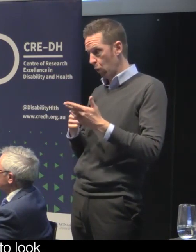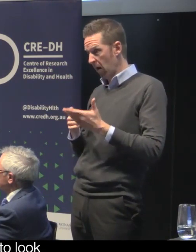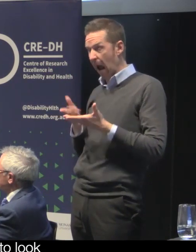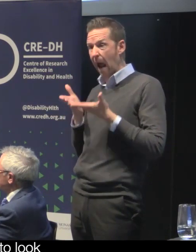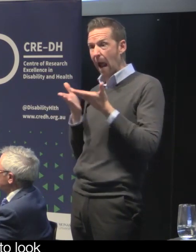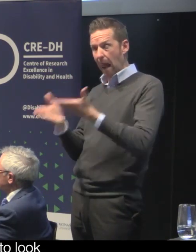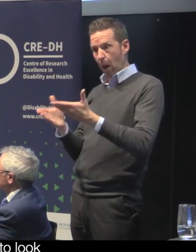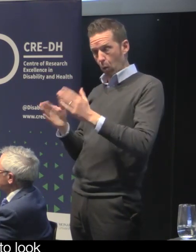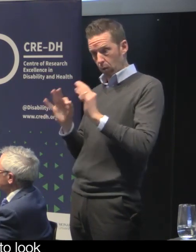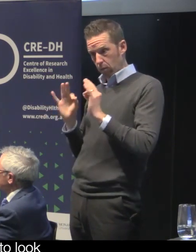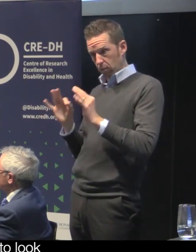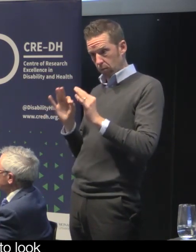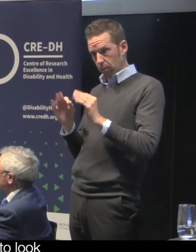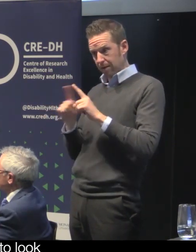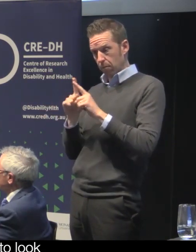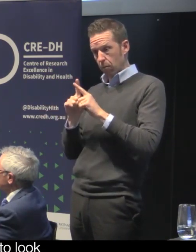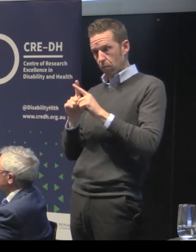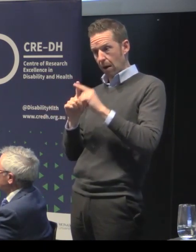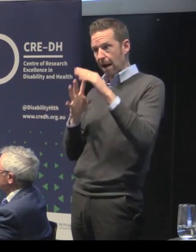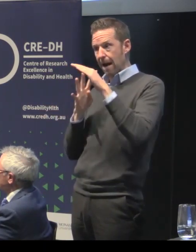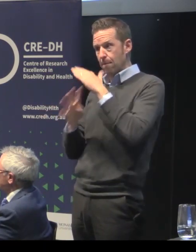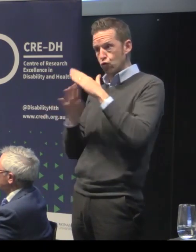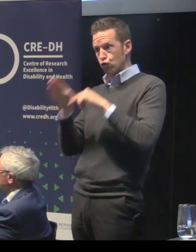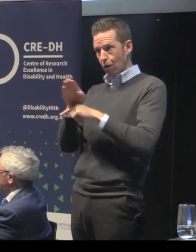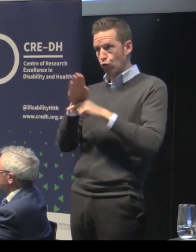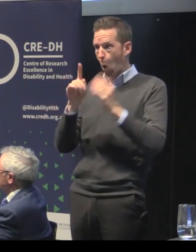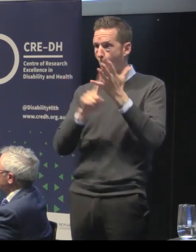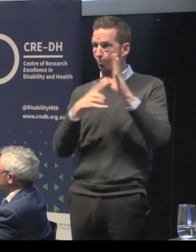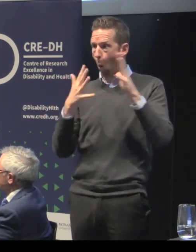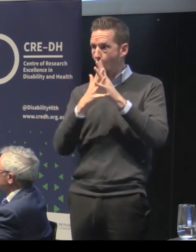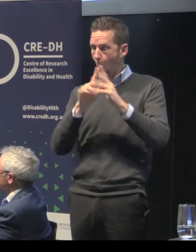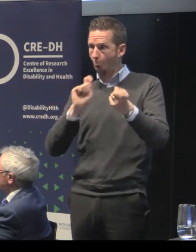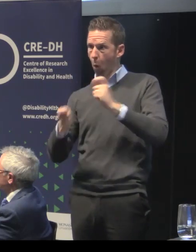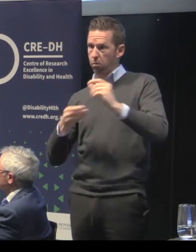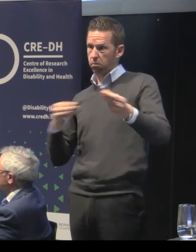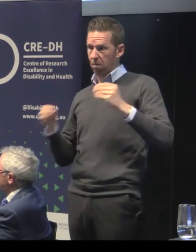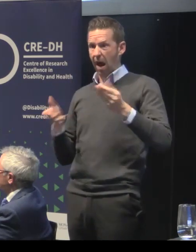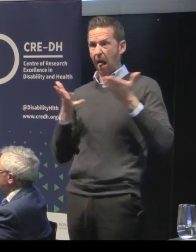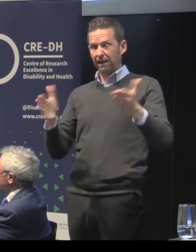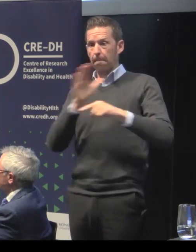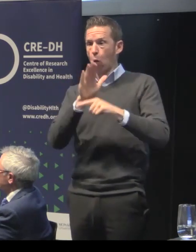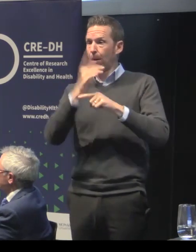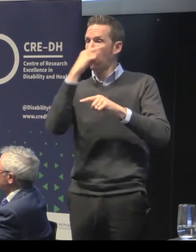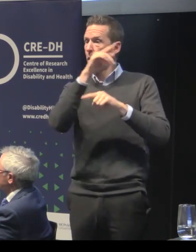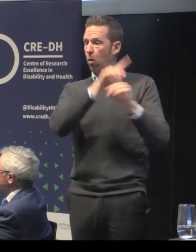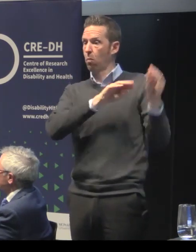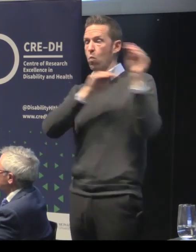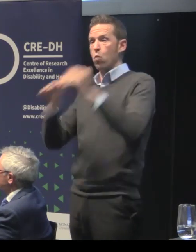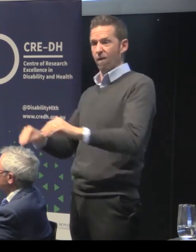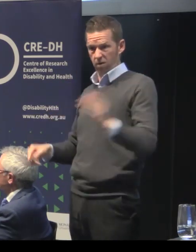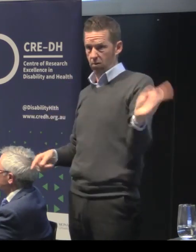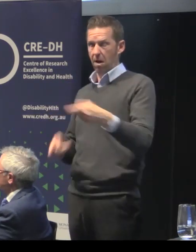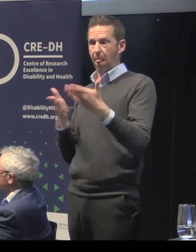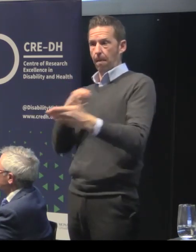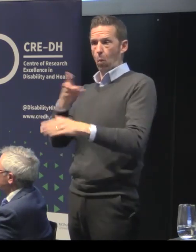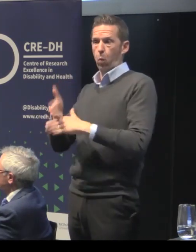immigration laws and say maybe we do need to bring people in from overseas to do that work.